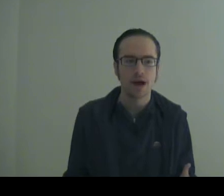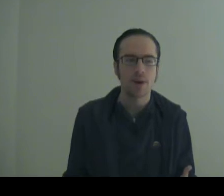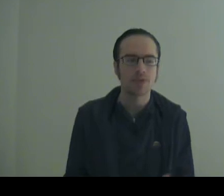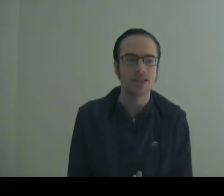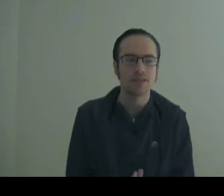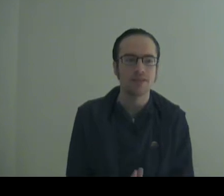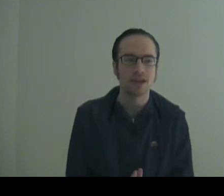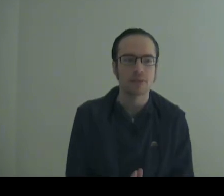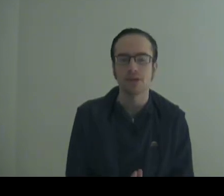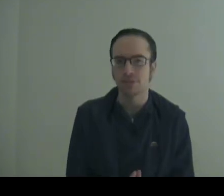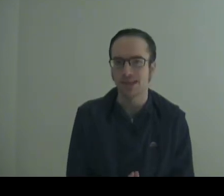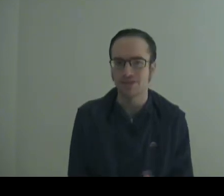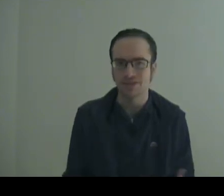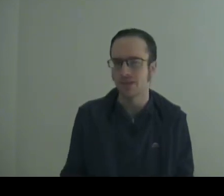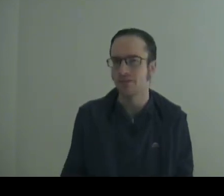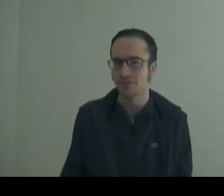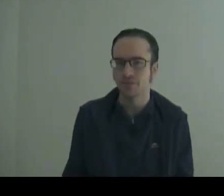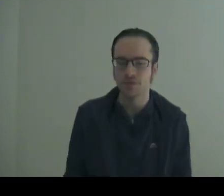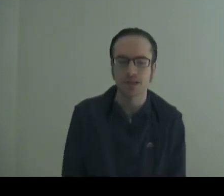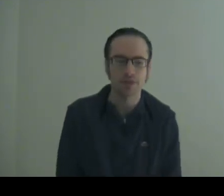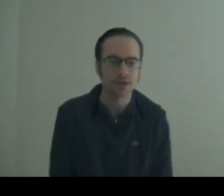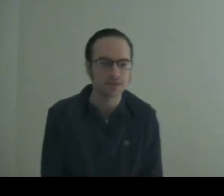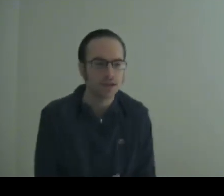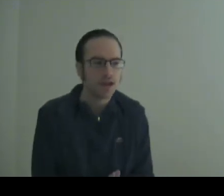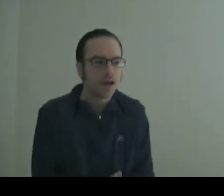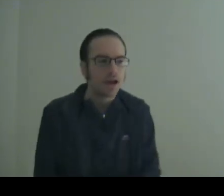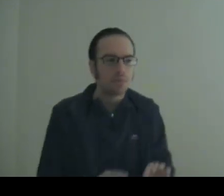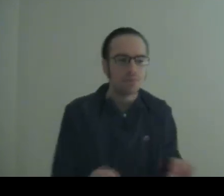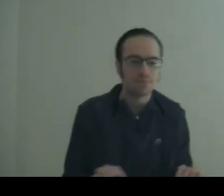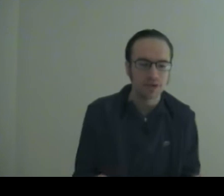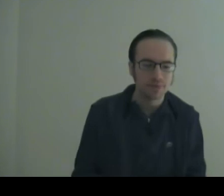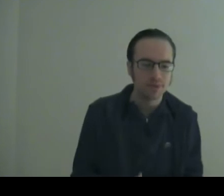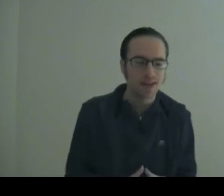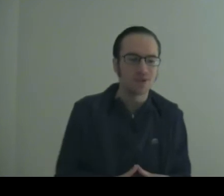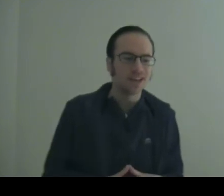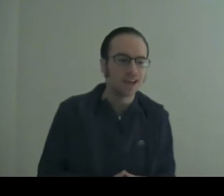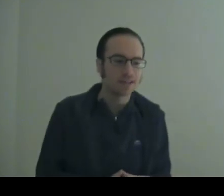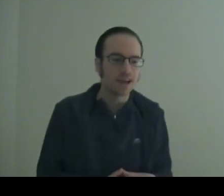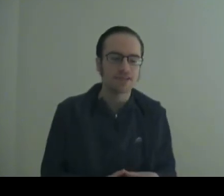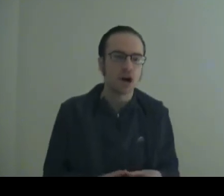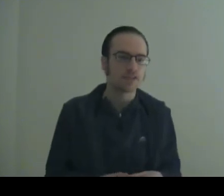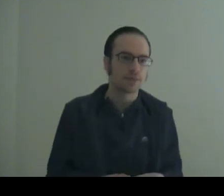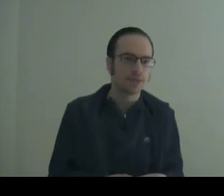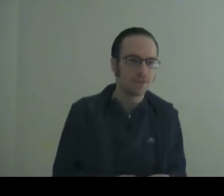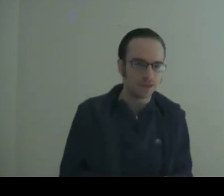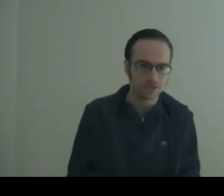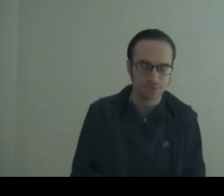about the ethical implications in real life. But anyway, as a concept in fiction,